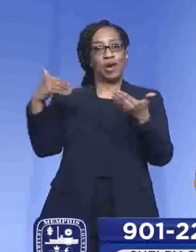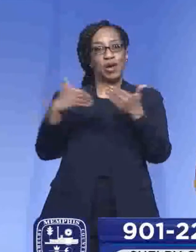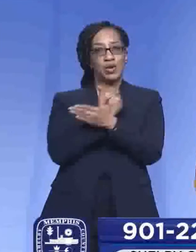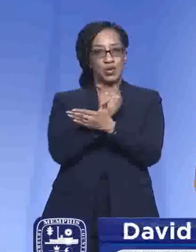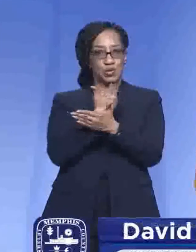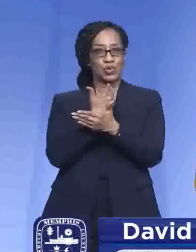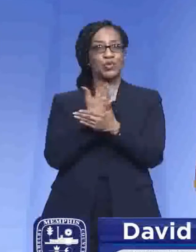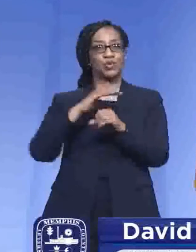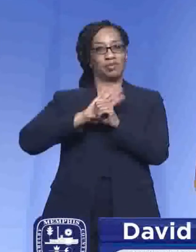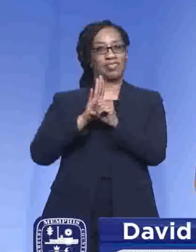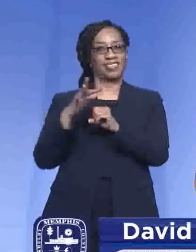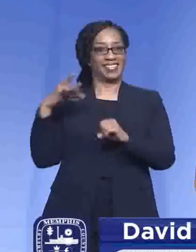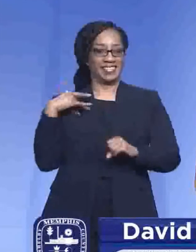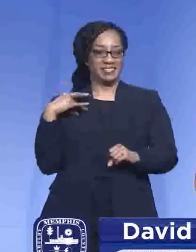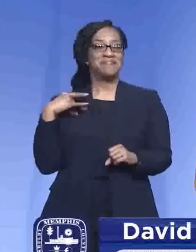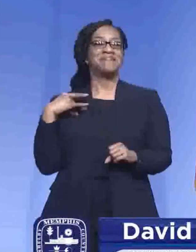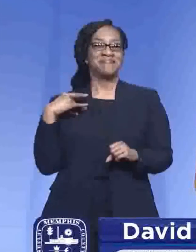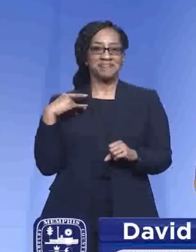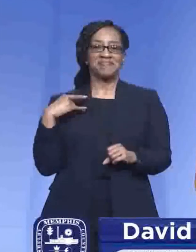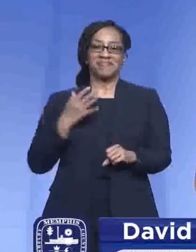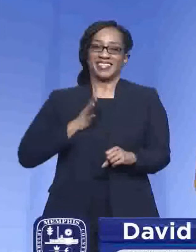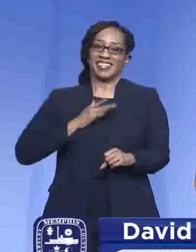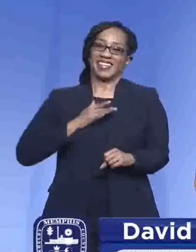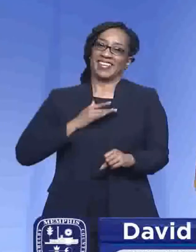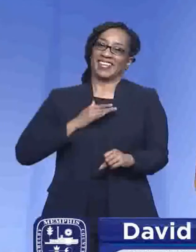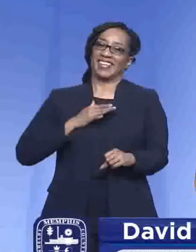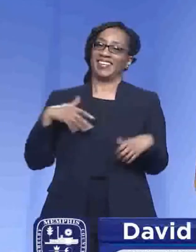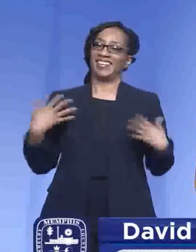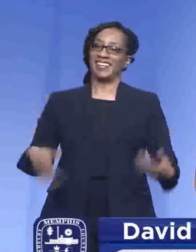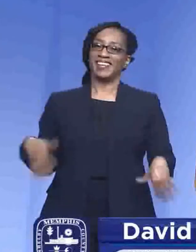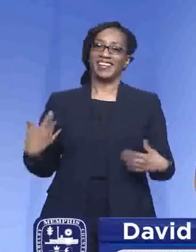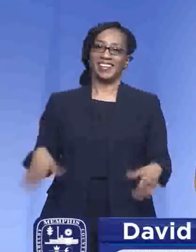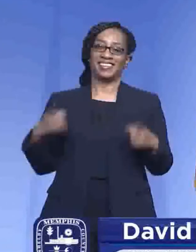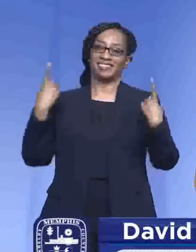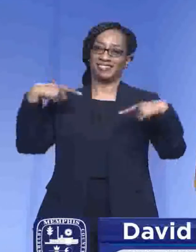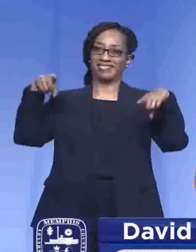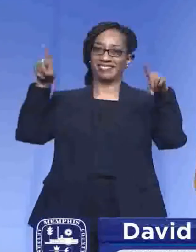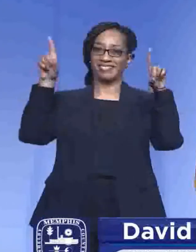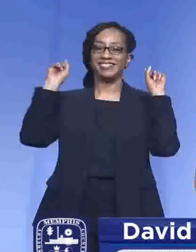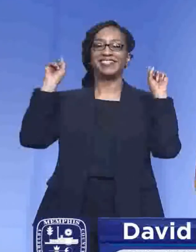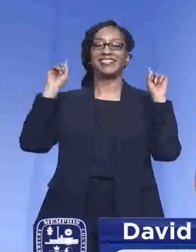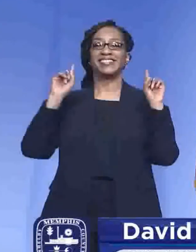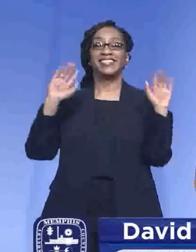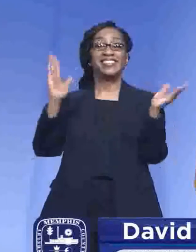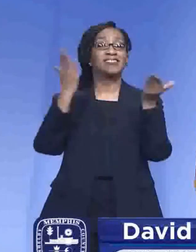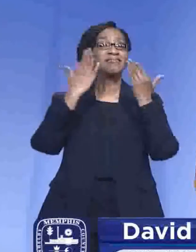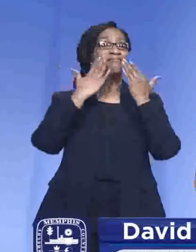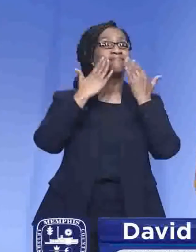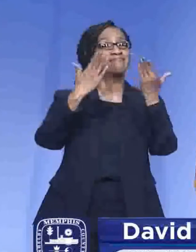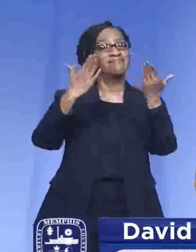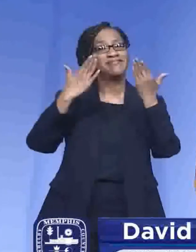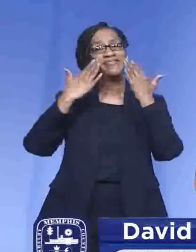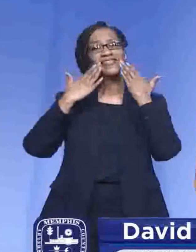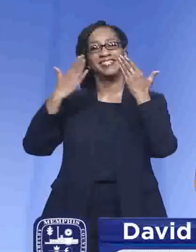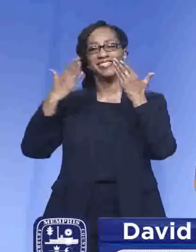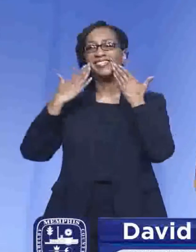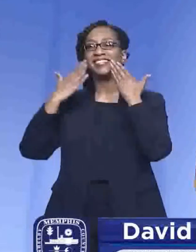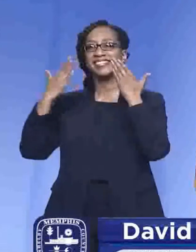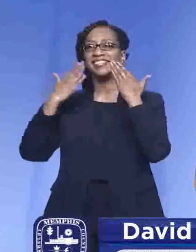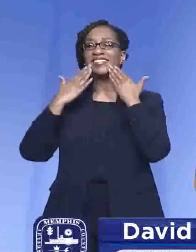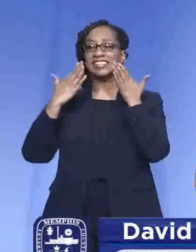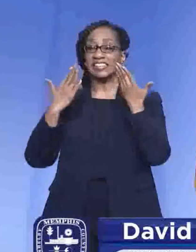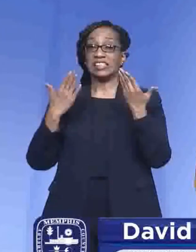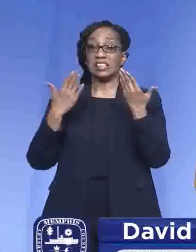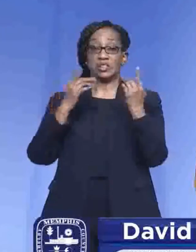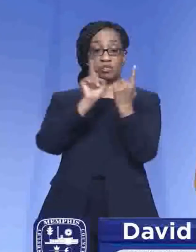future. That's an incredible track record of success in the community, and thank you to all of you who have adhered to